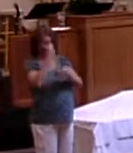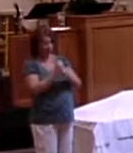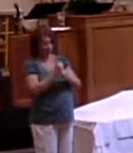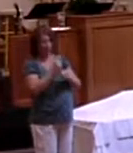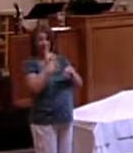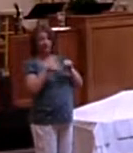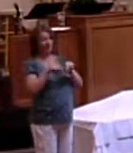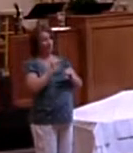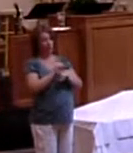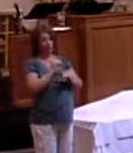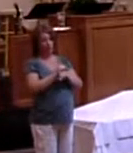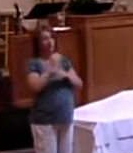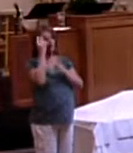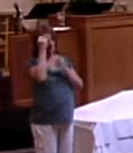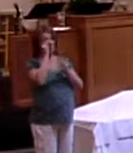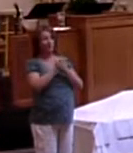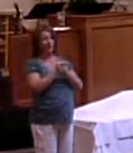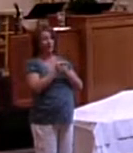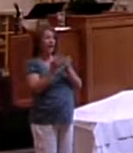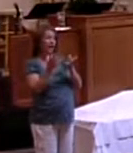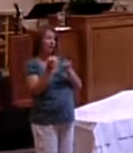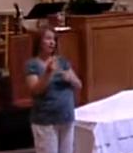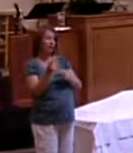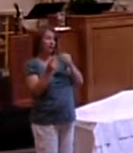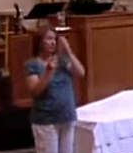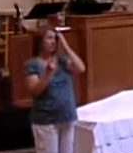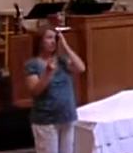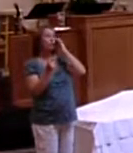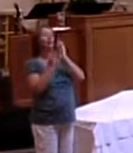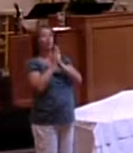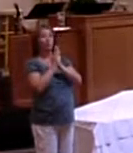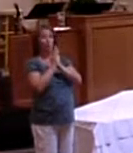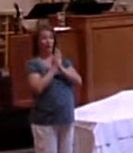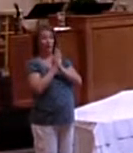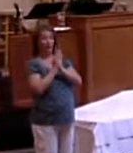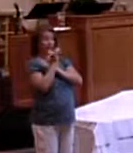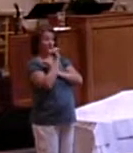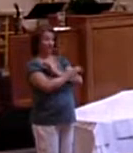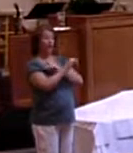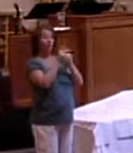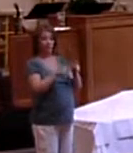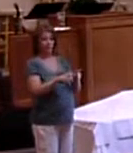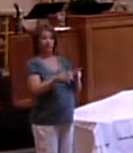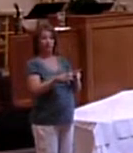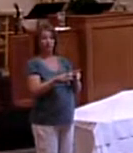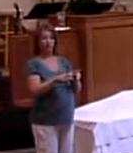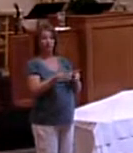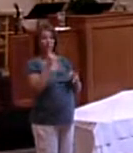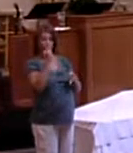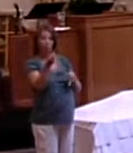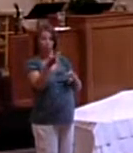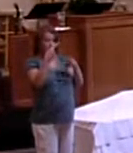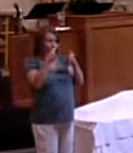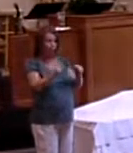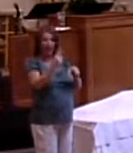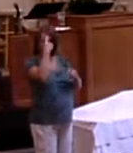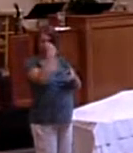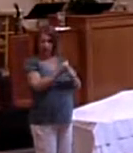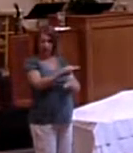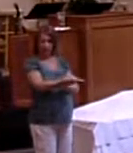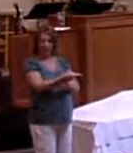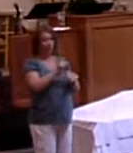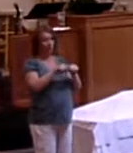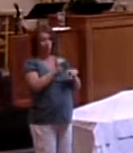it didn't work. And I want you to pray for that person this morning. I want you to try to think about reestablishing